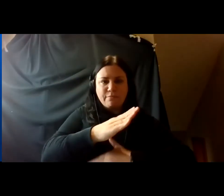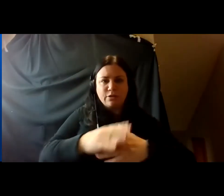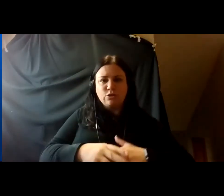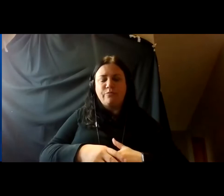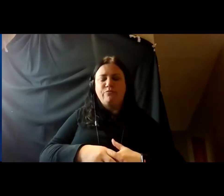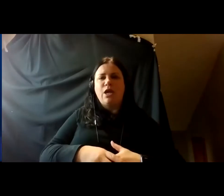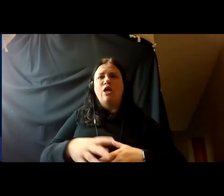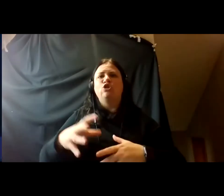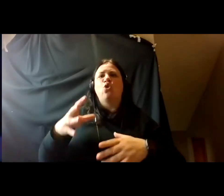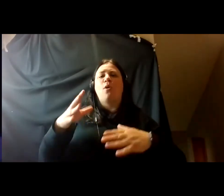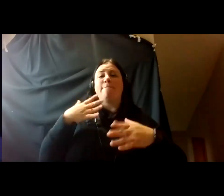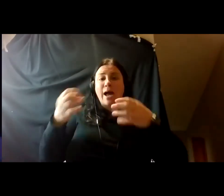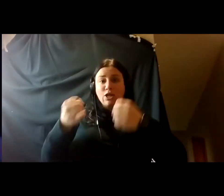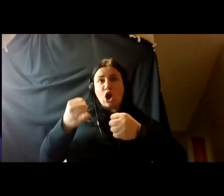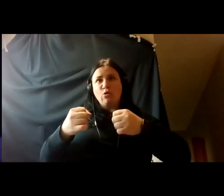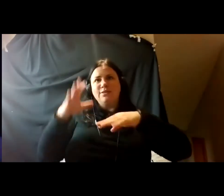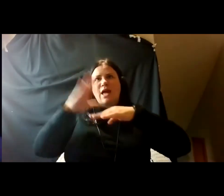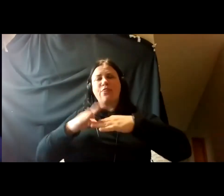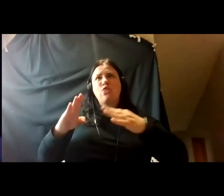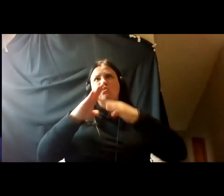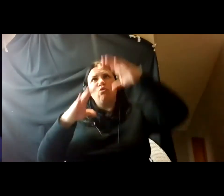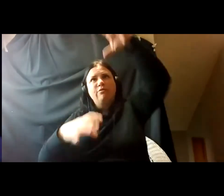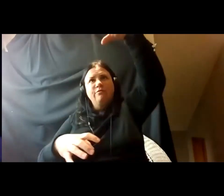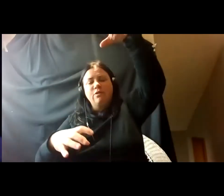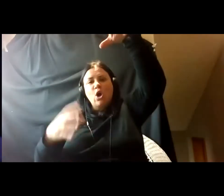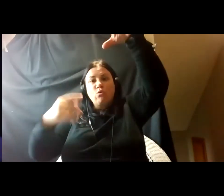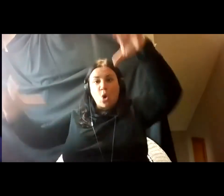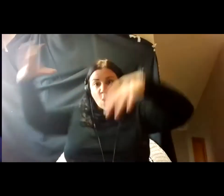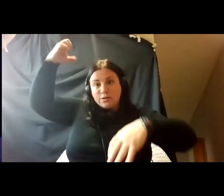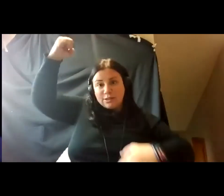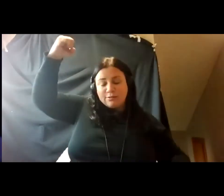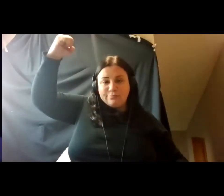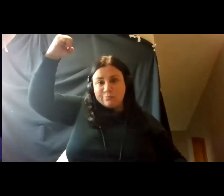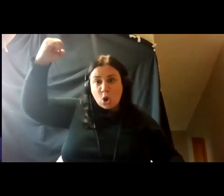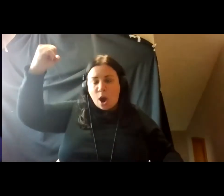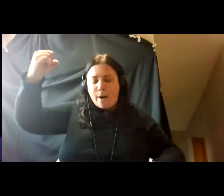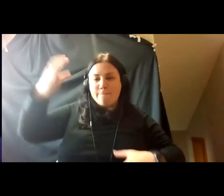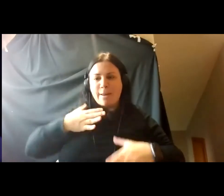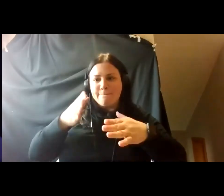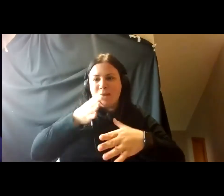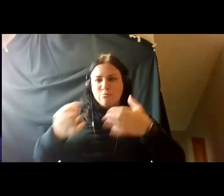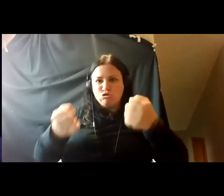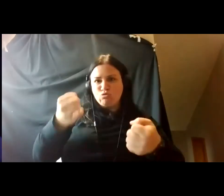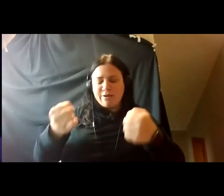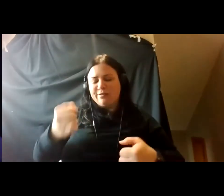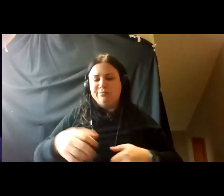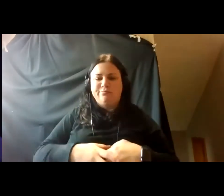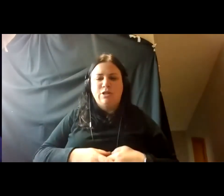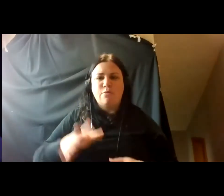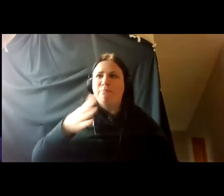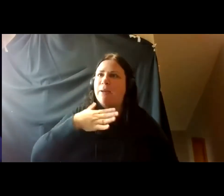car. So we're tying it to the roof of the car, holding onto it while my mom's driving. She was so pissed. I tell you, she would never hear the end of it. And